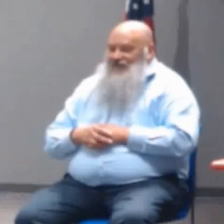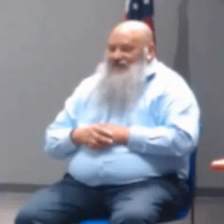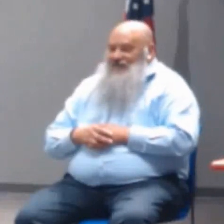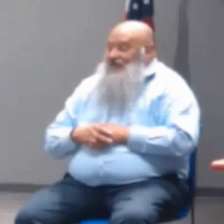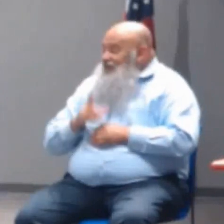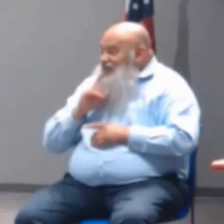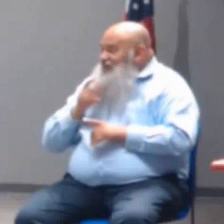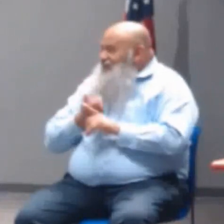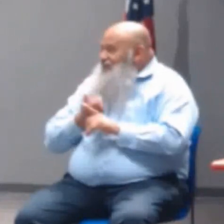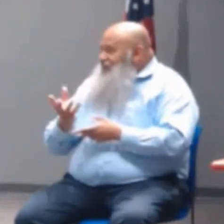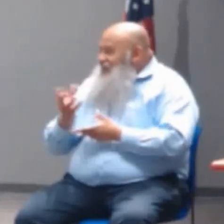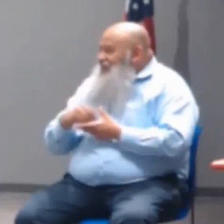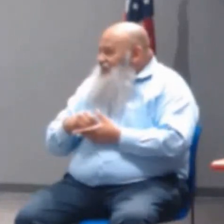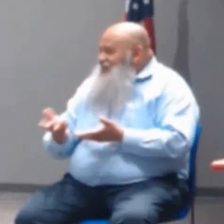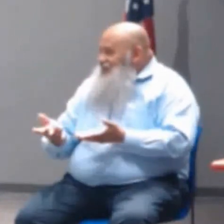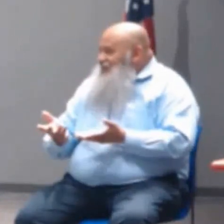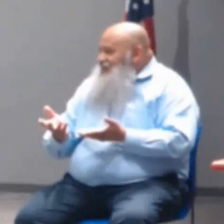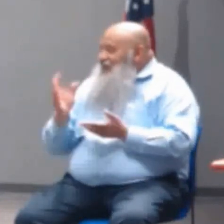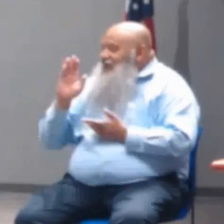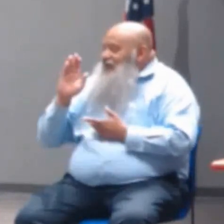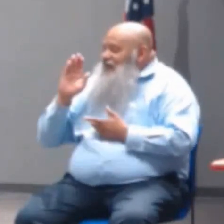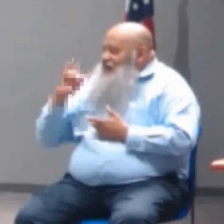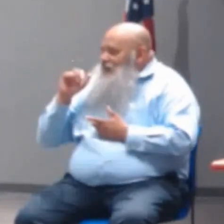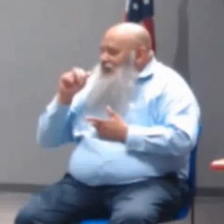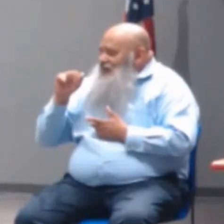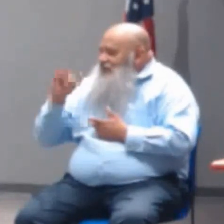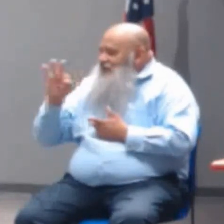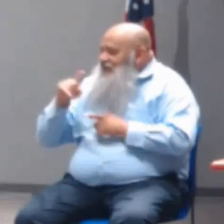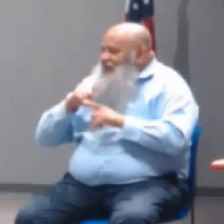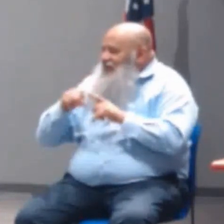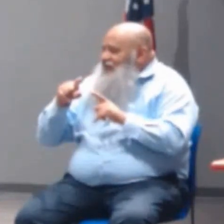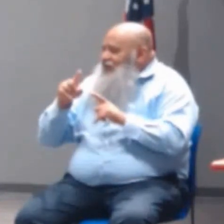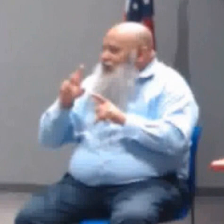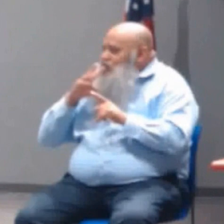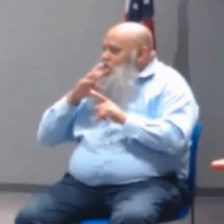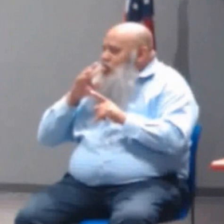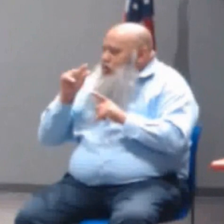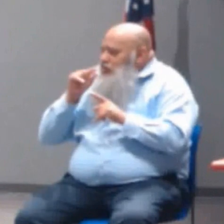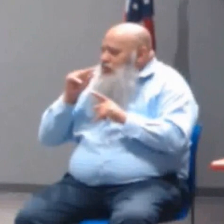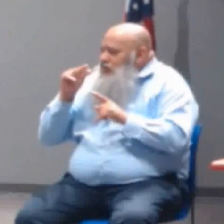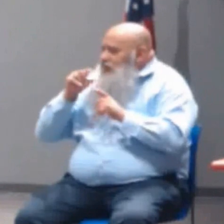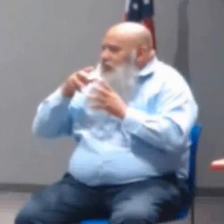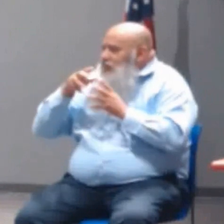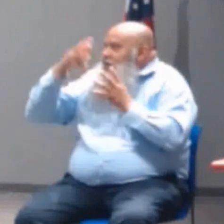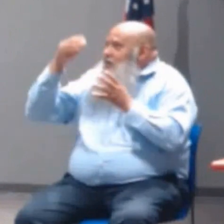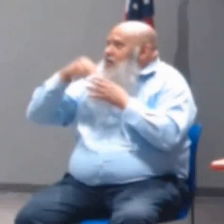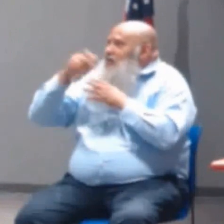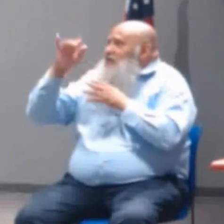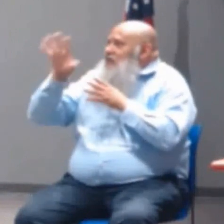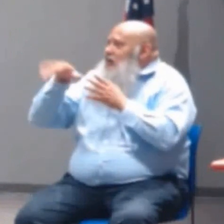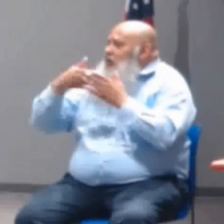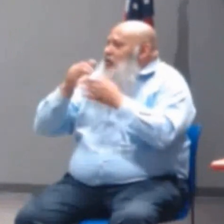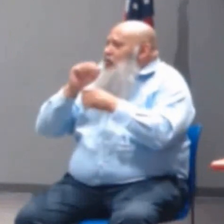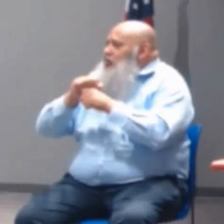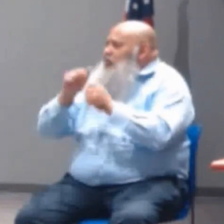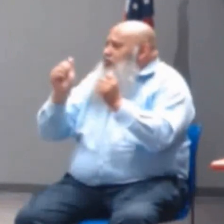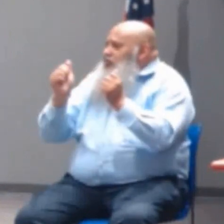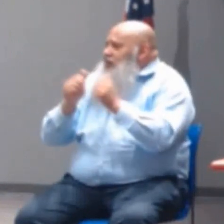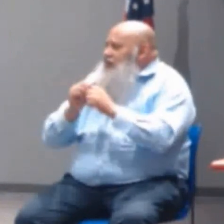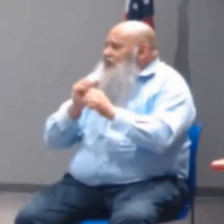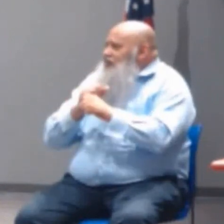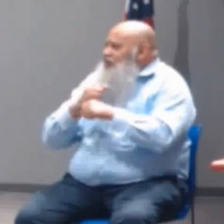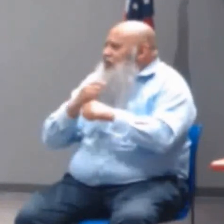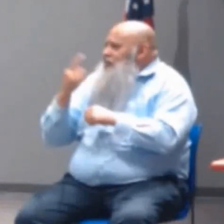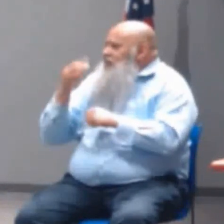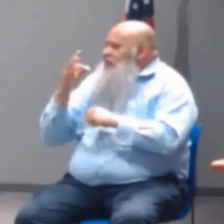It's inclusive. It's billions of droplets of water suspended in the sky, all working together to form a thing of